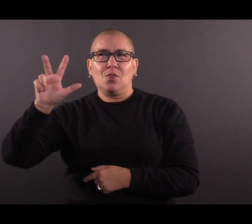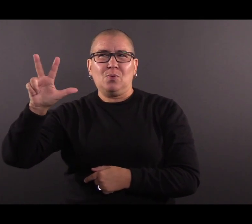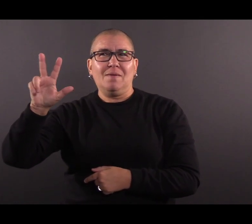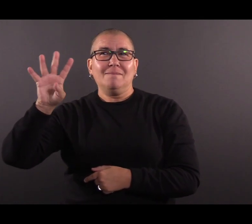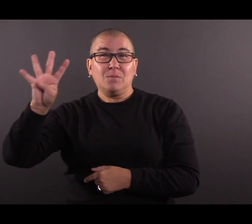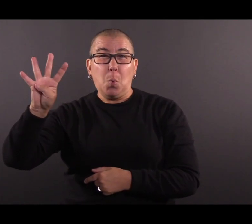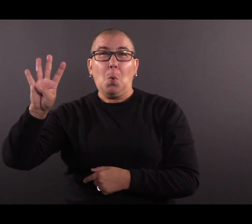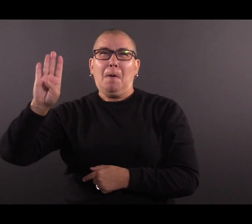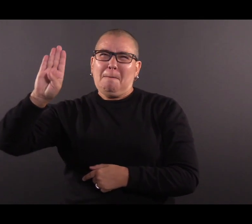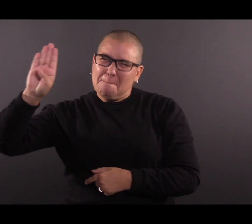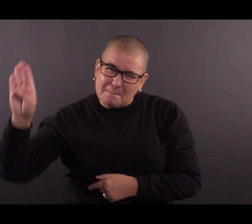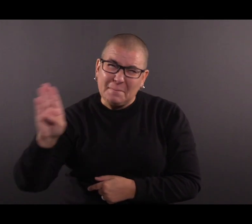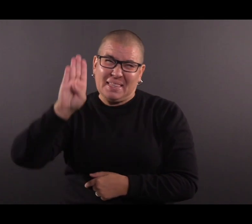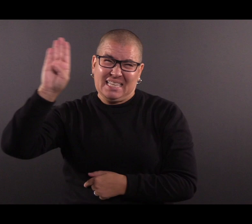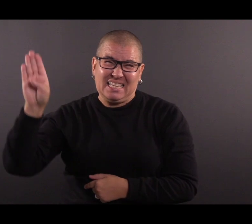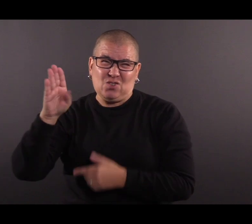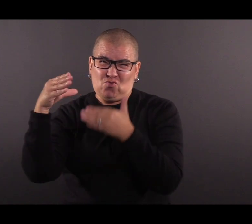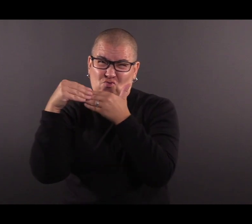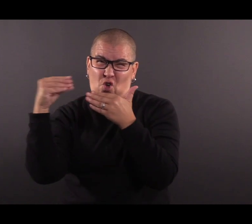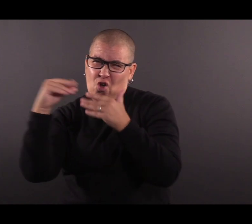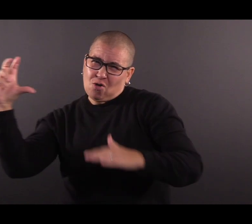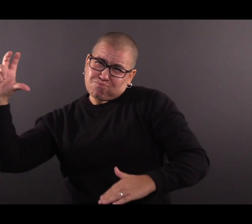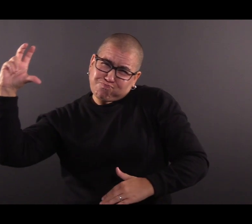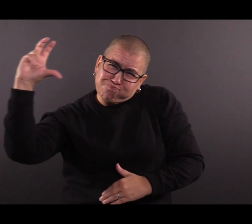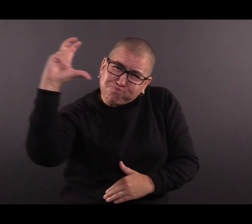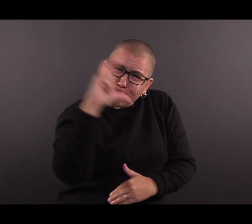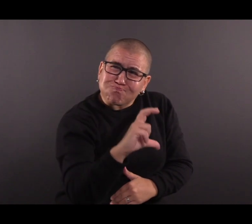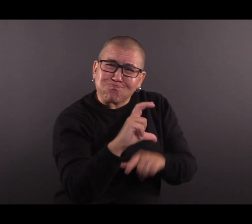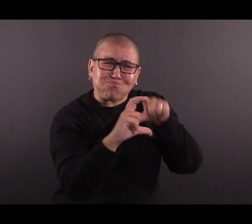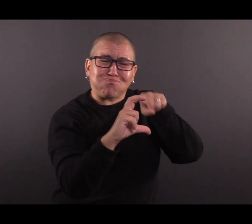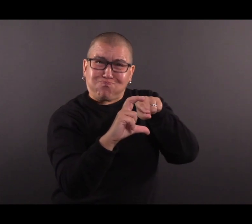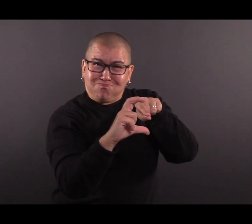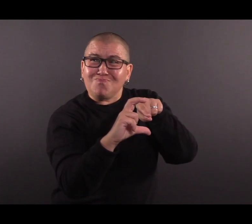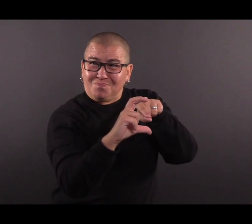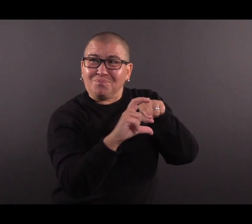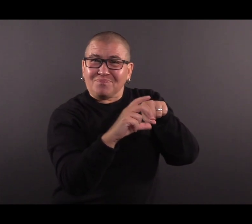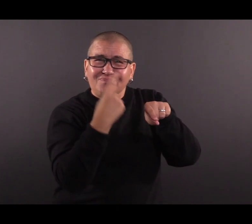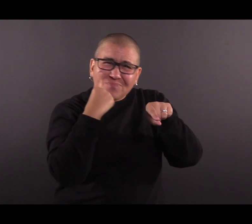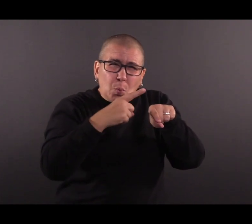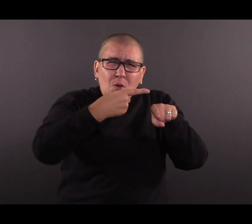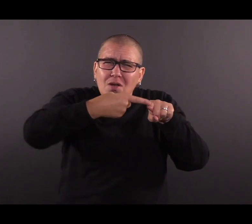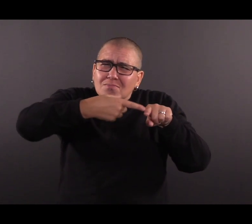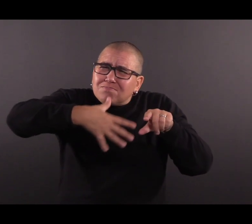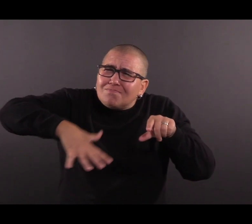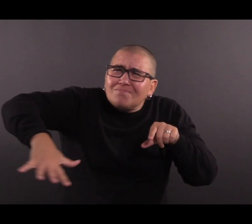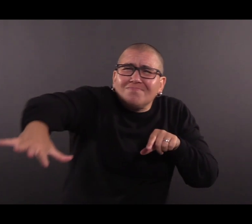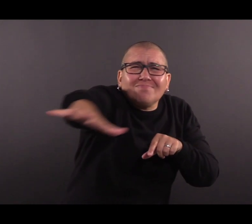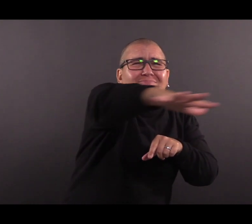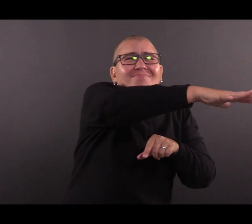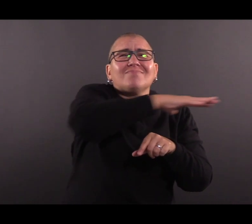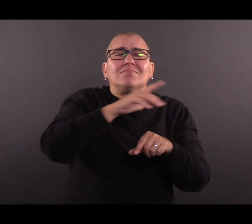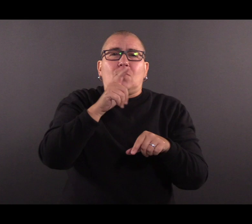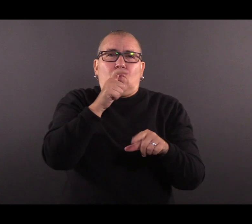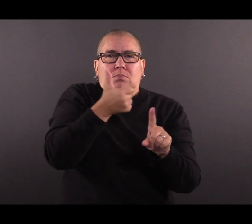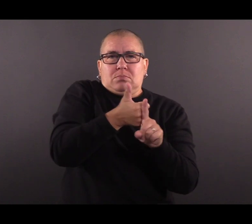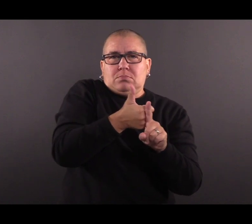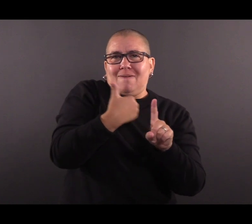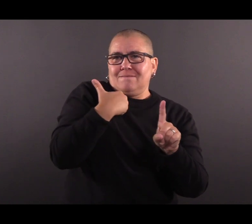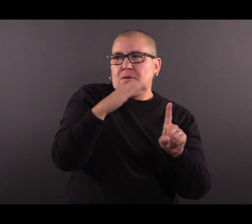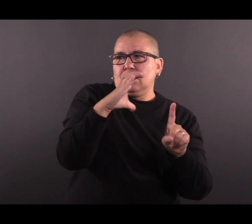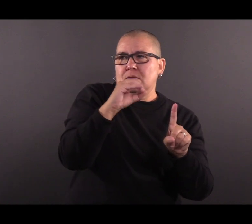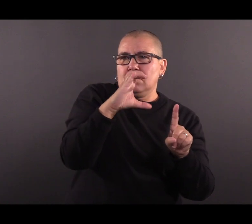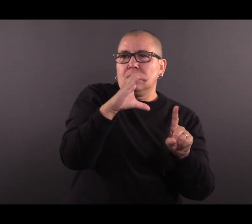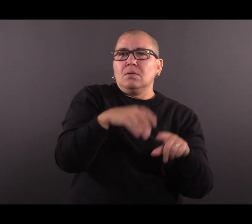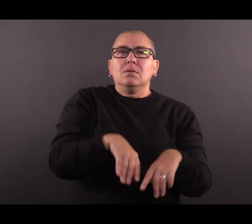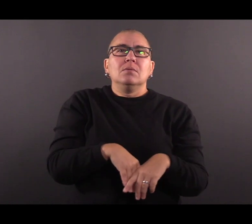$3.134 billion. This amount is allocated to cover all areas of COC program funding, including new